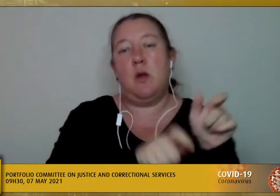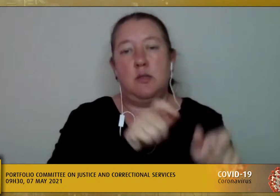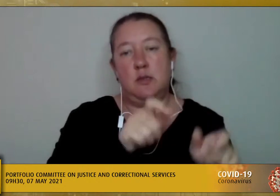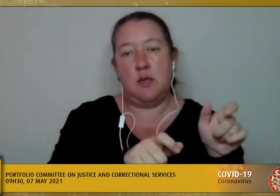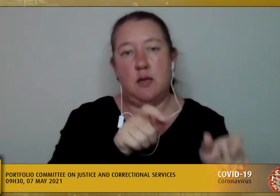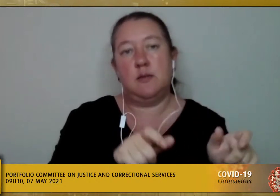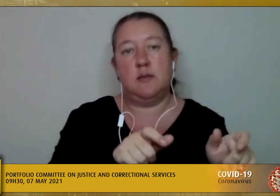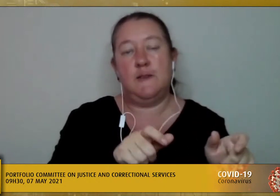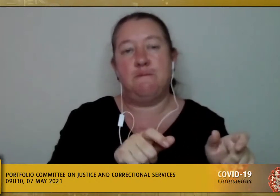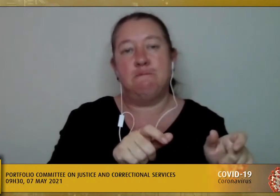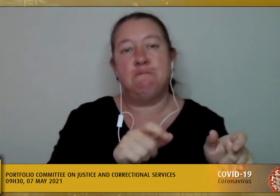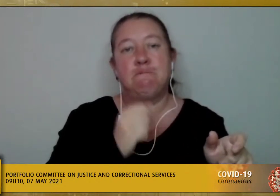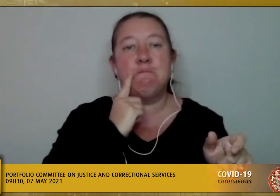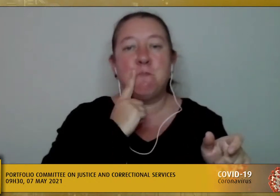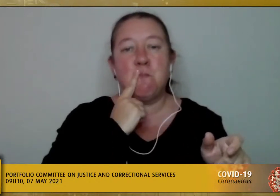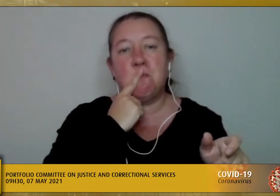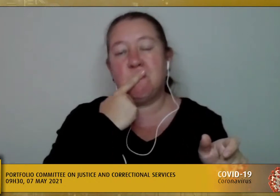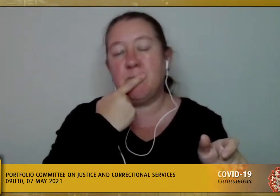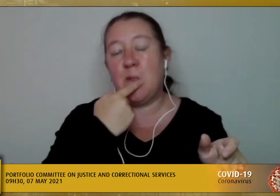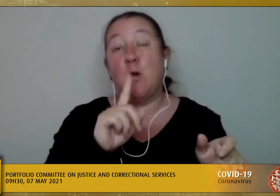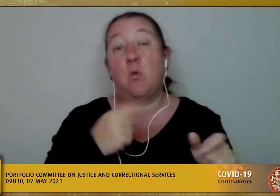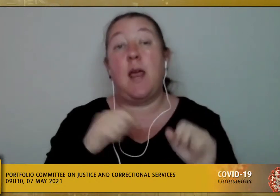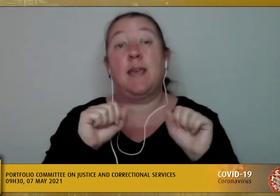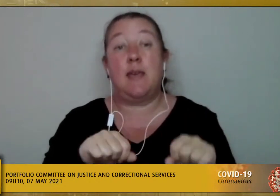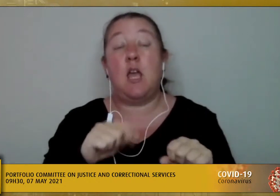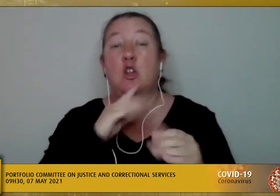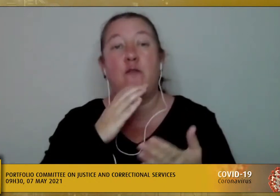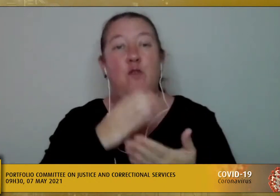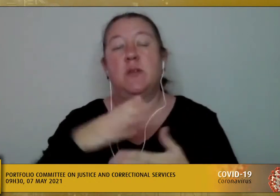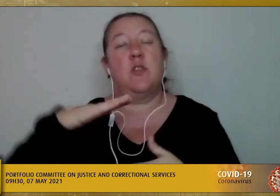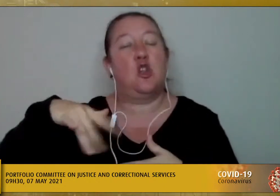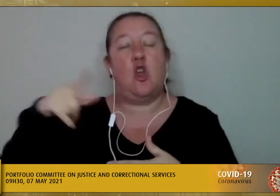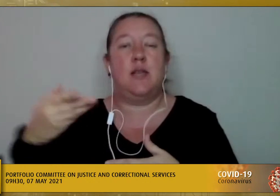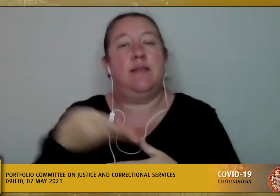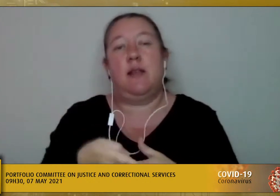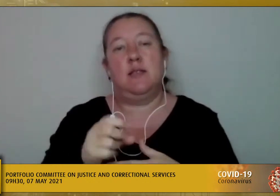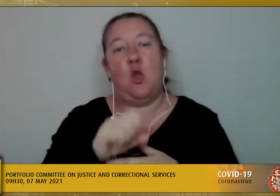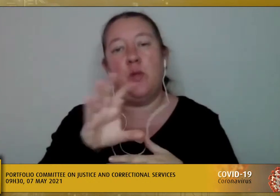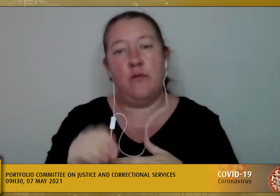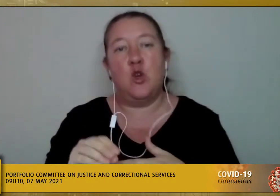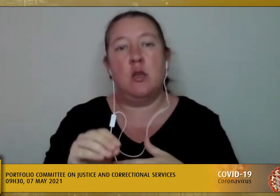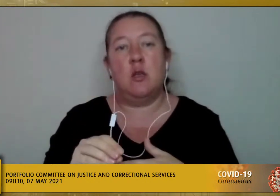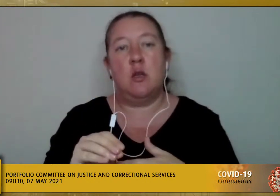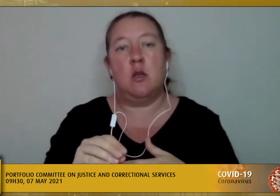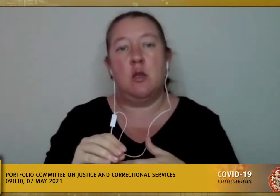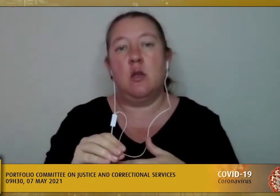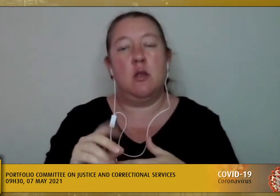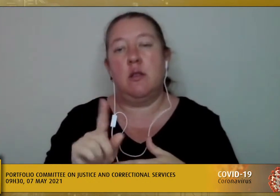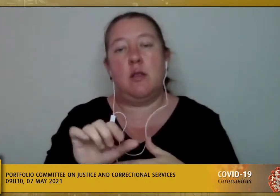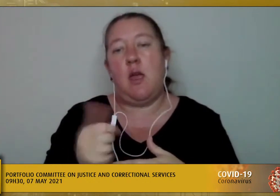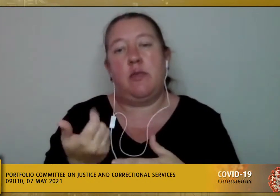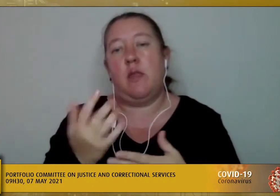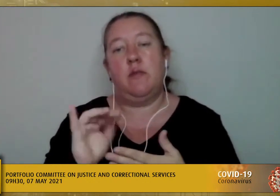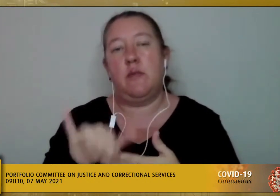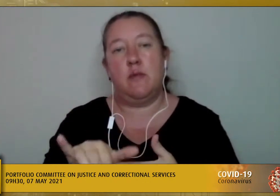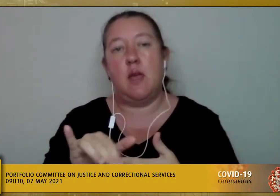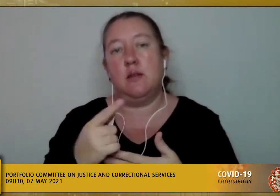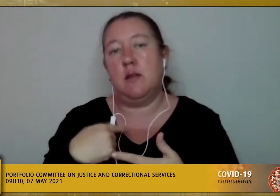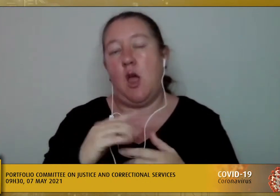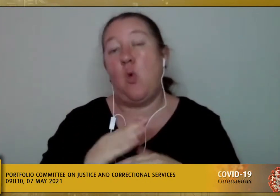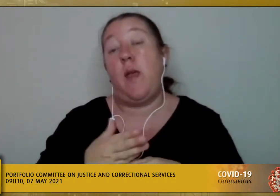and what I can confirm is that they are not yet in South Africa um you know other than that our